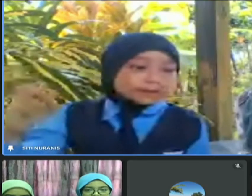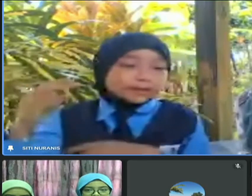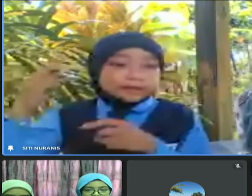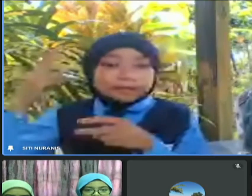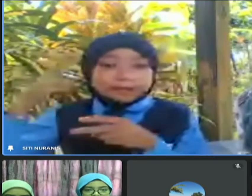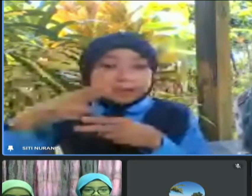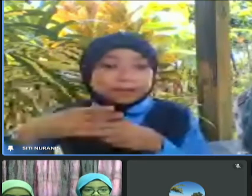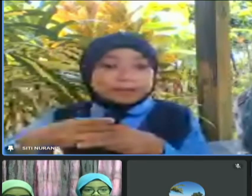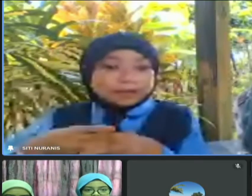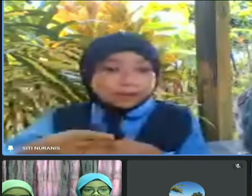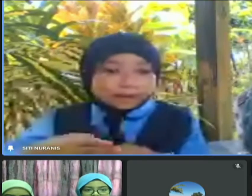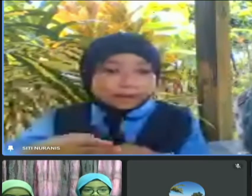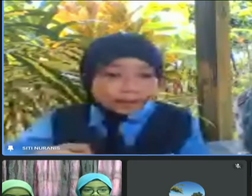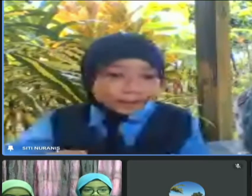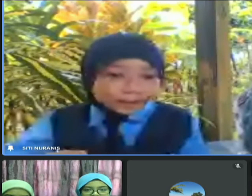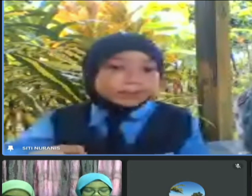is